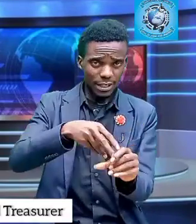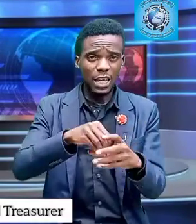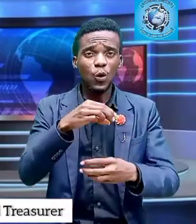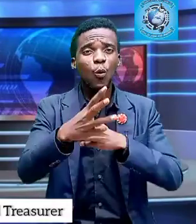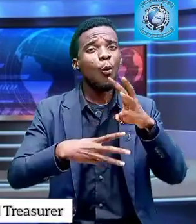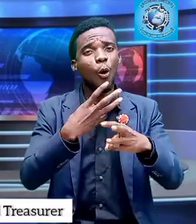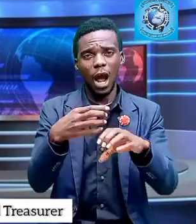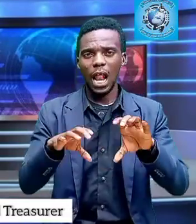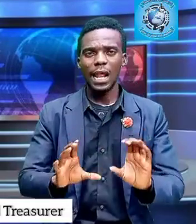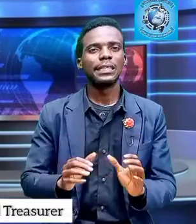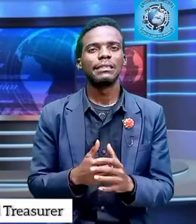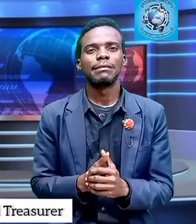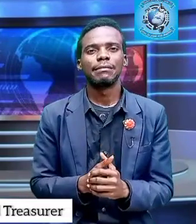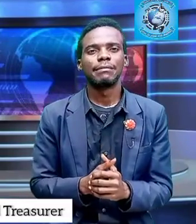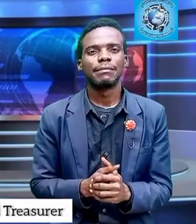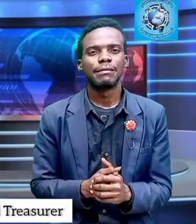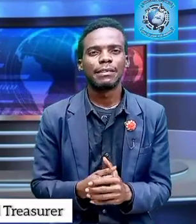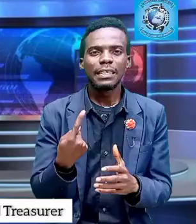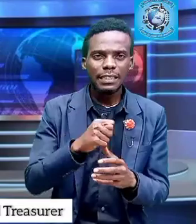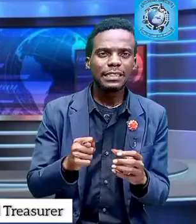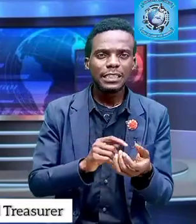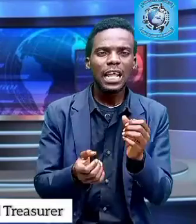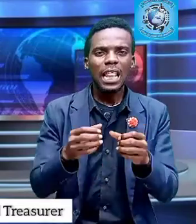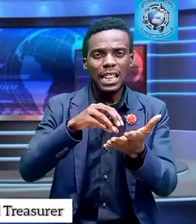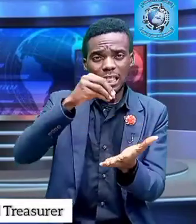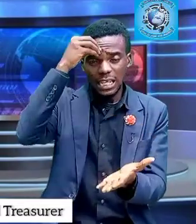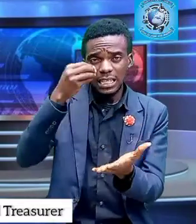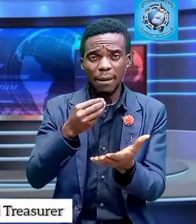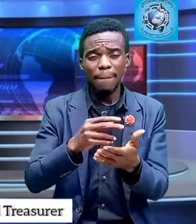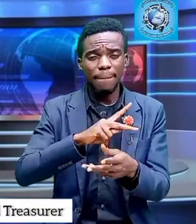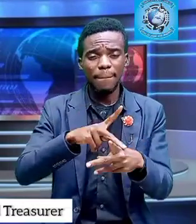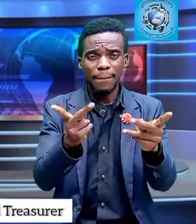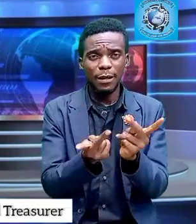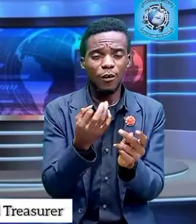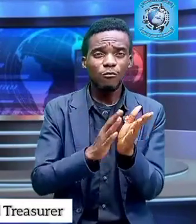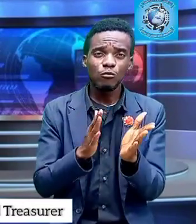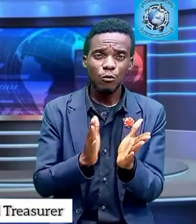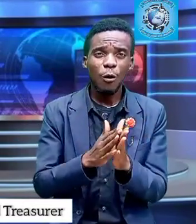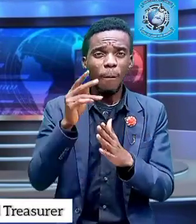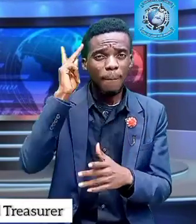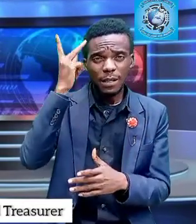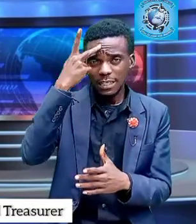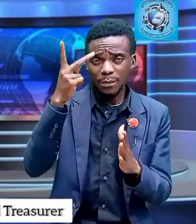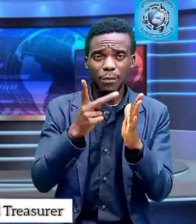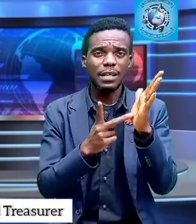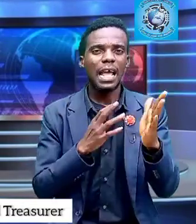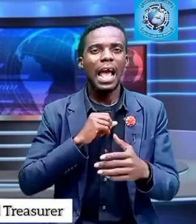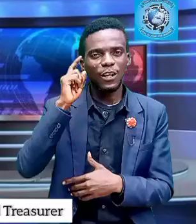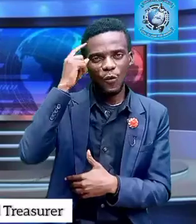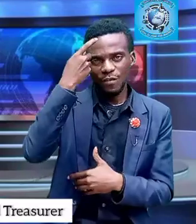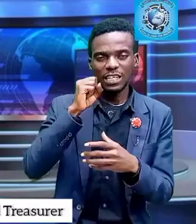world class. Digital learning platform of School of Politics, Policy and Governance, she said.